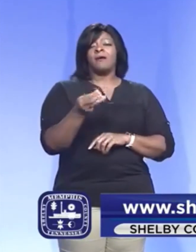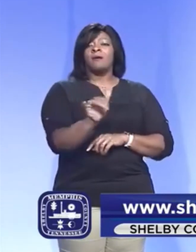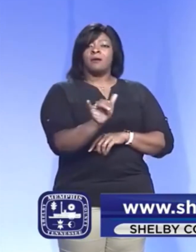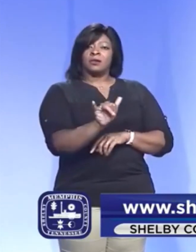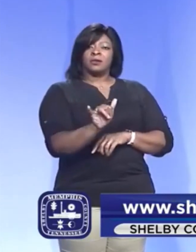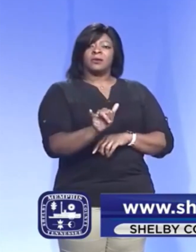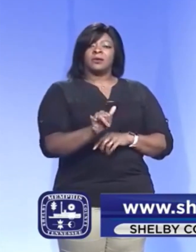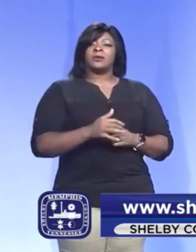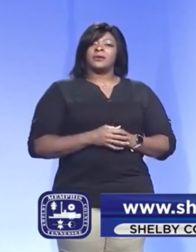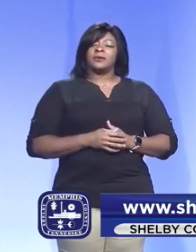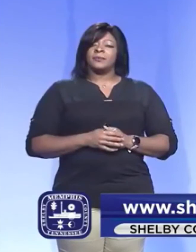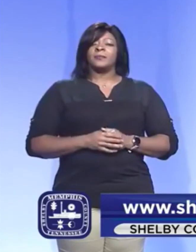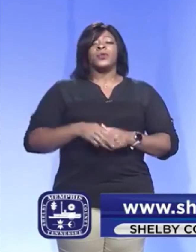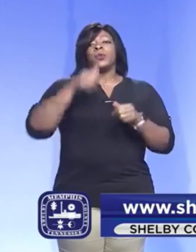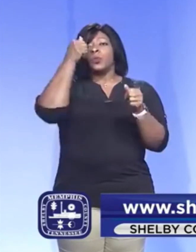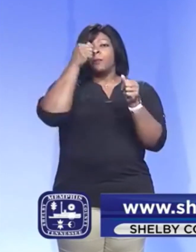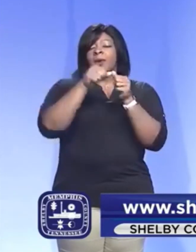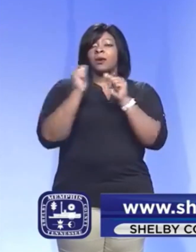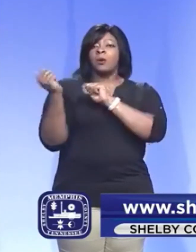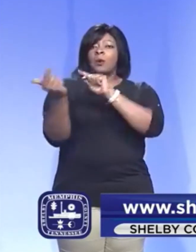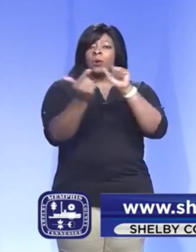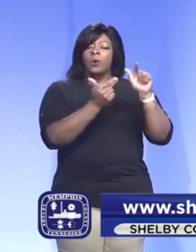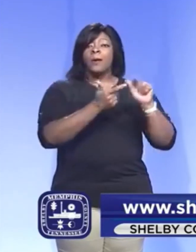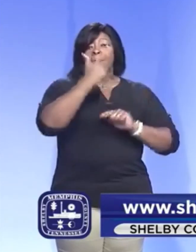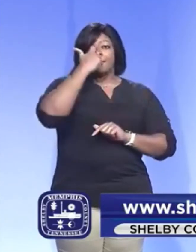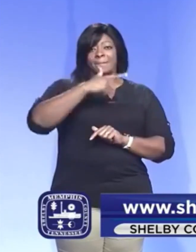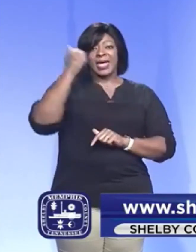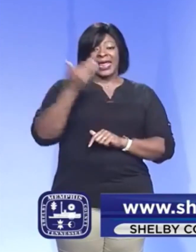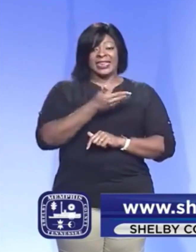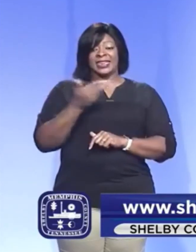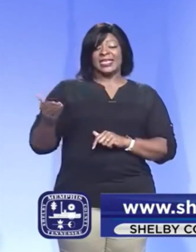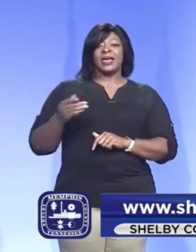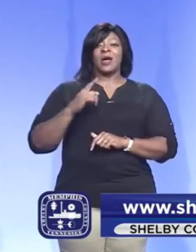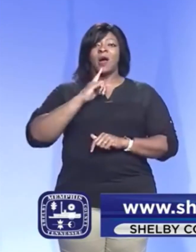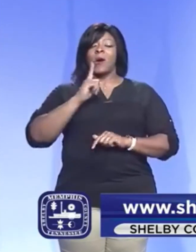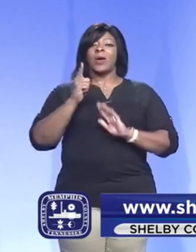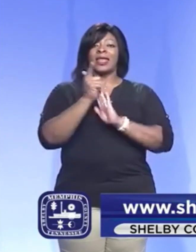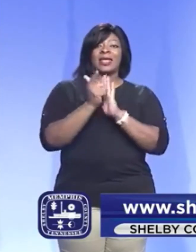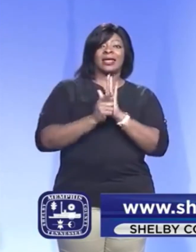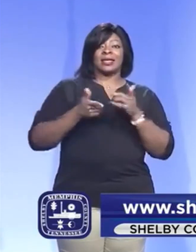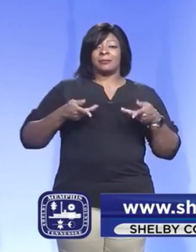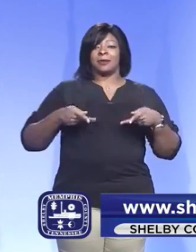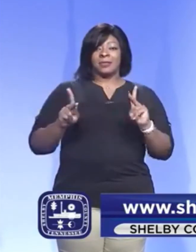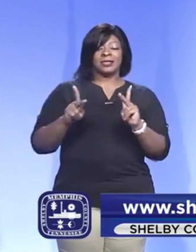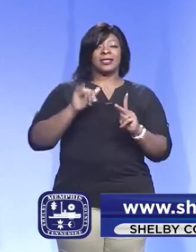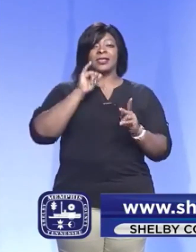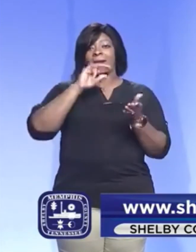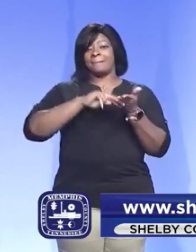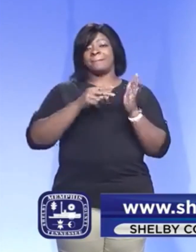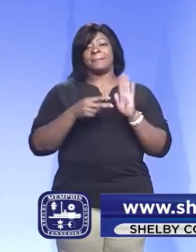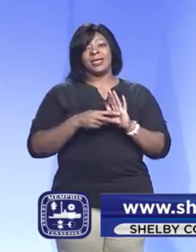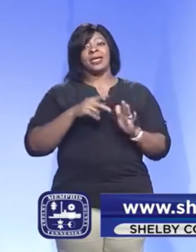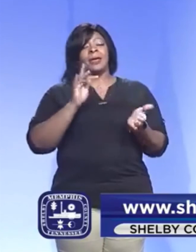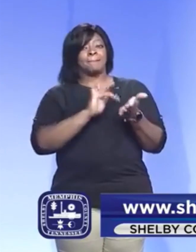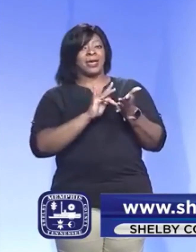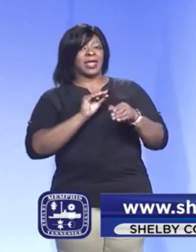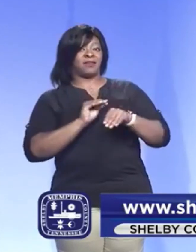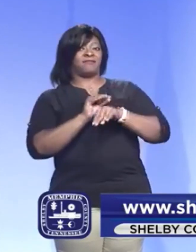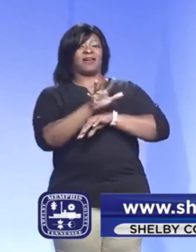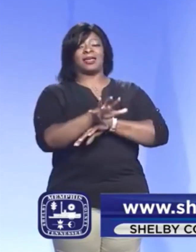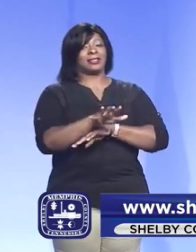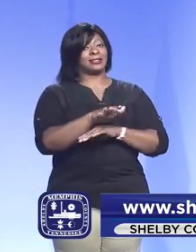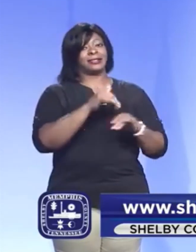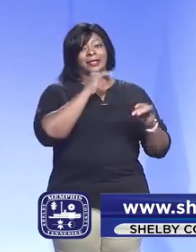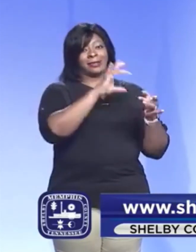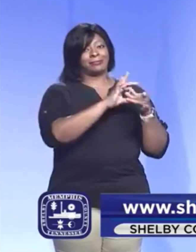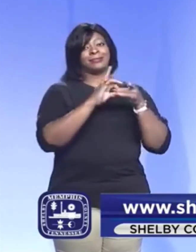also reminding everyone that because things are legally permissible, it doesn't necessarily mean that it's medically advisable.